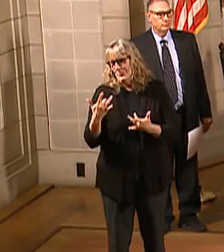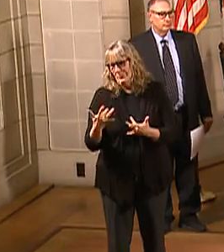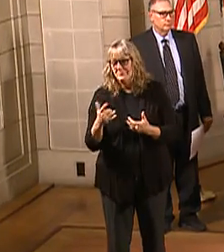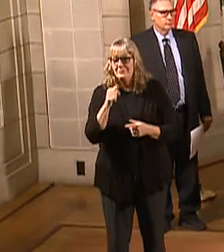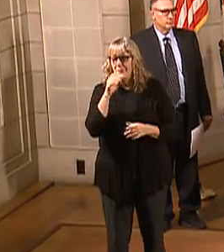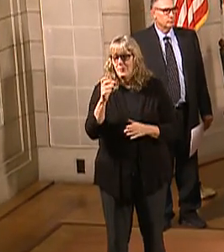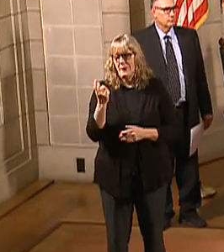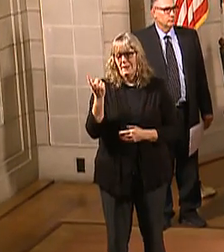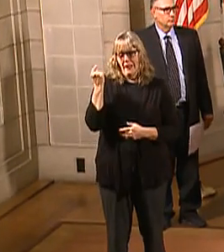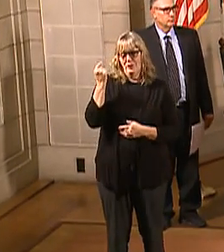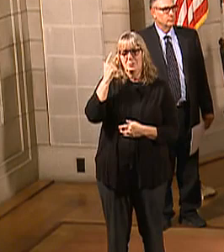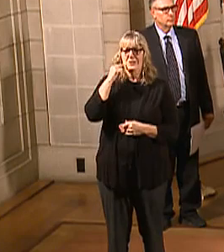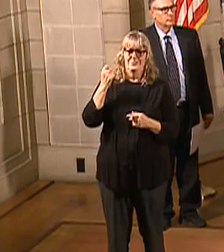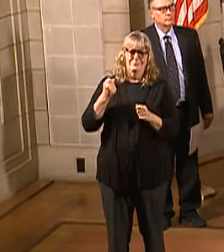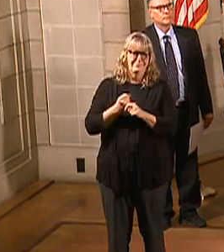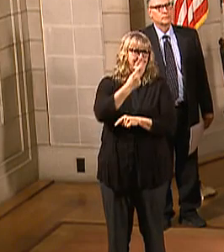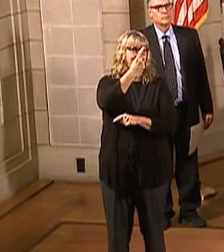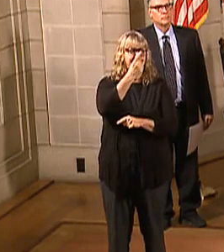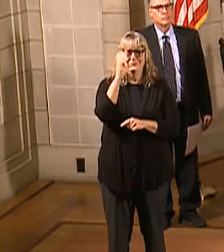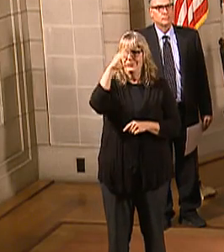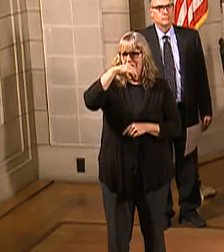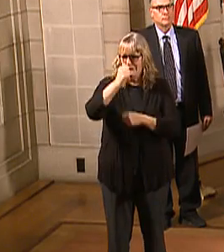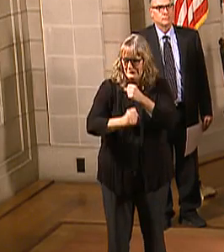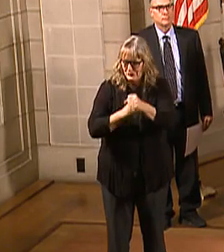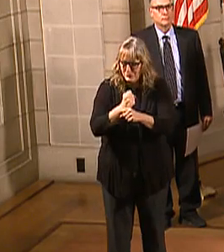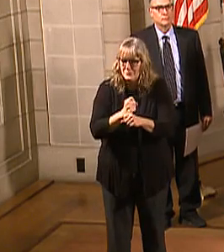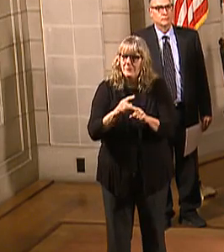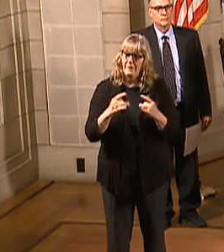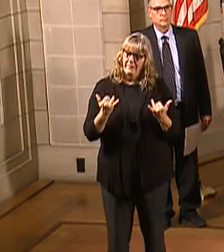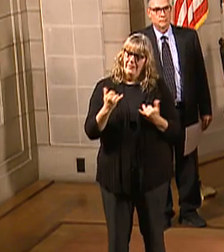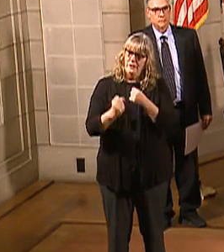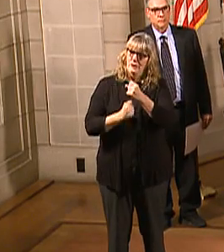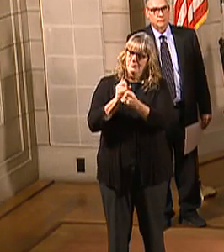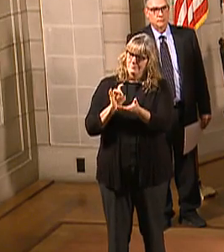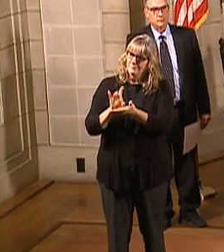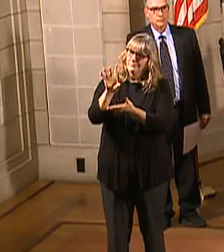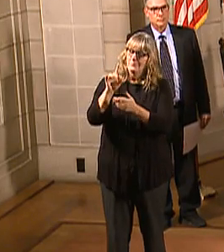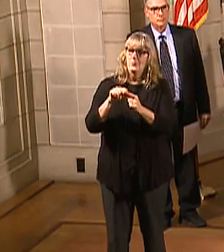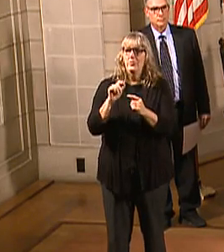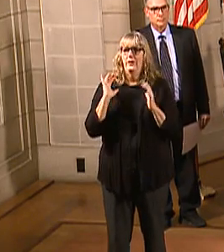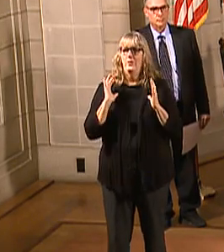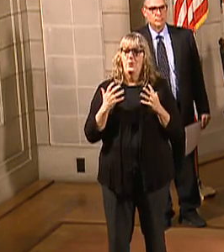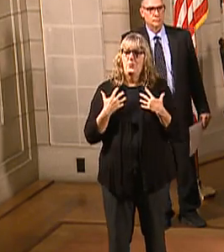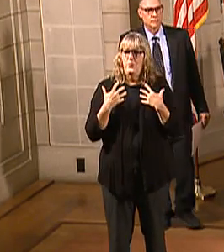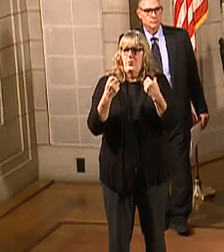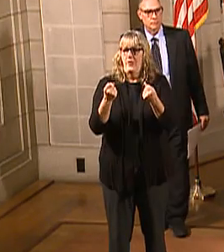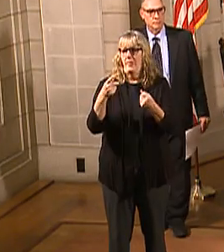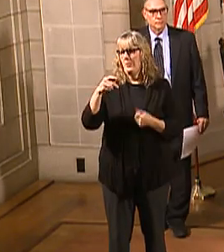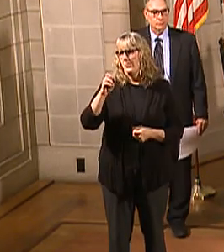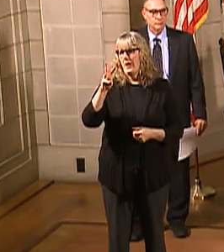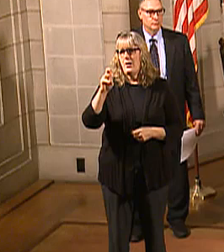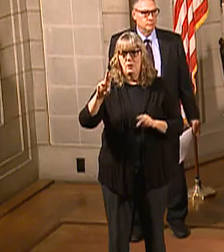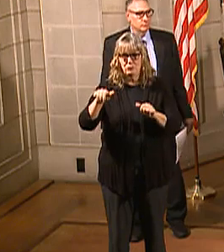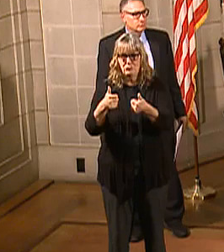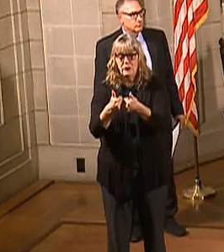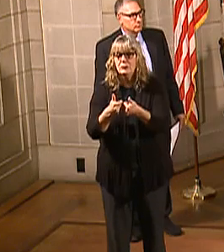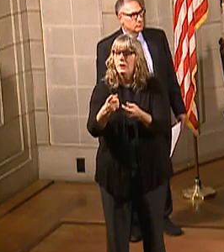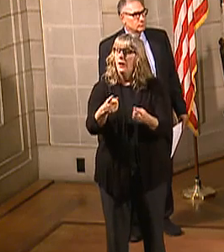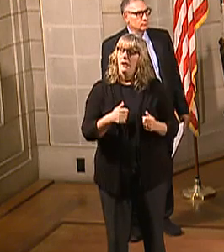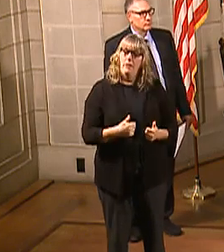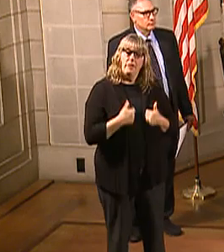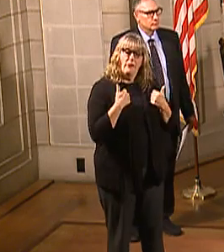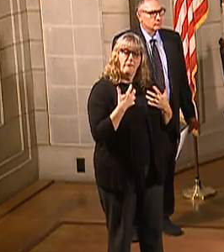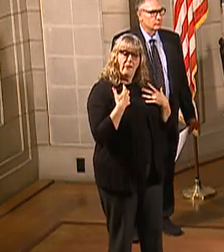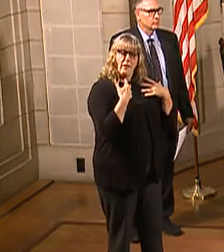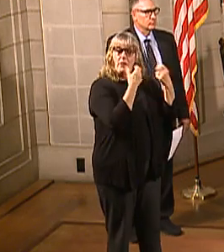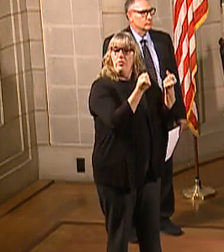because it was not a usual year, but we are kicking off the year with our Well Power Challenge. Living a healthy